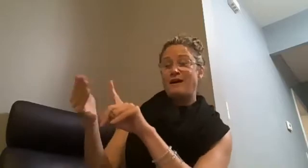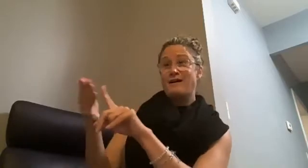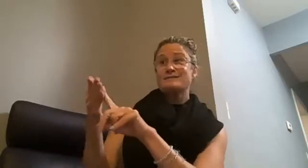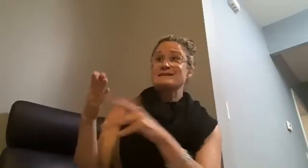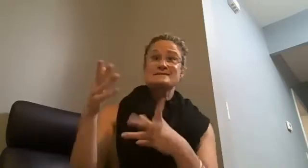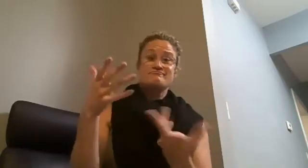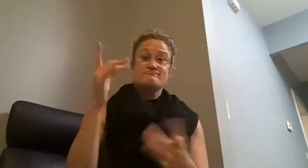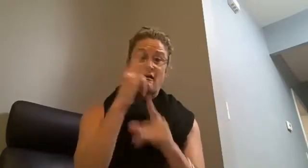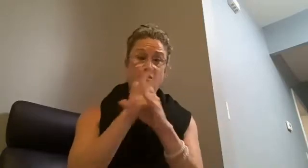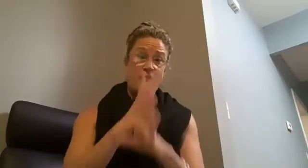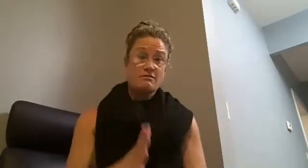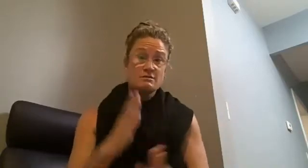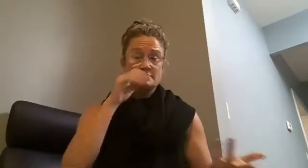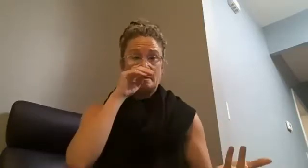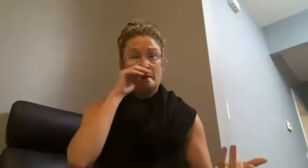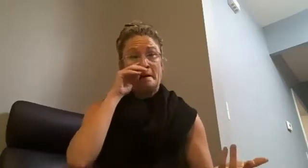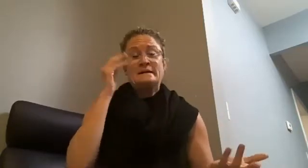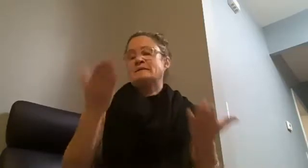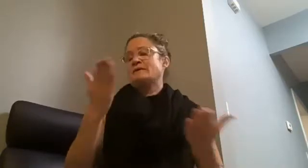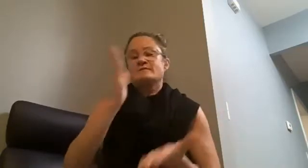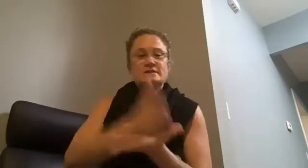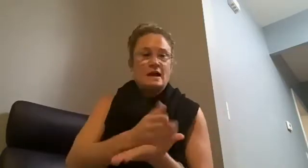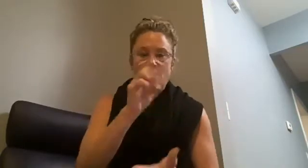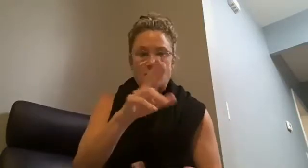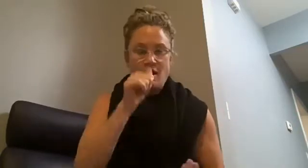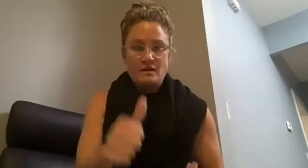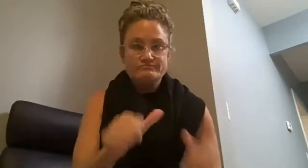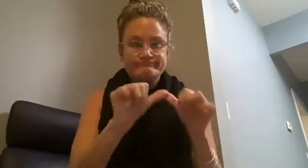alcoholics, whether or not they've stopped drinking. And